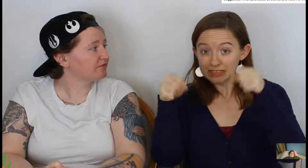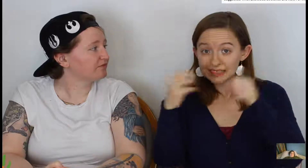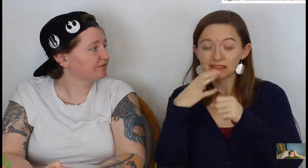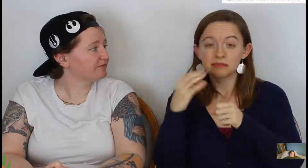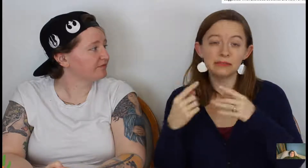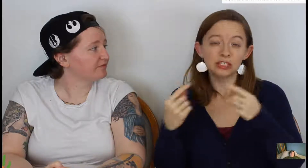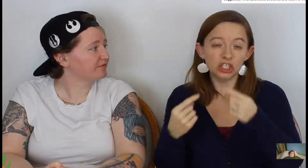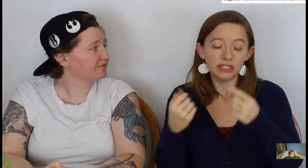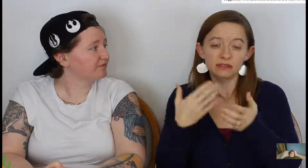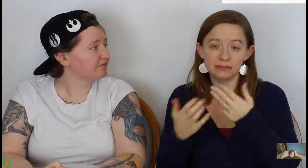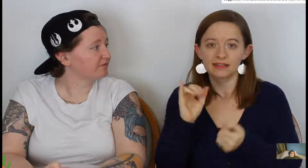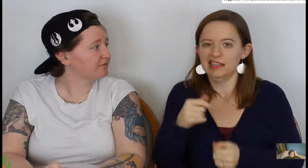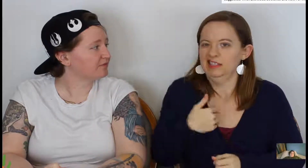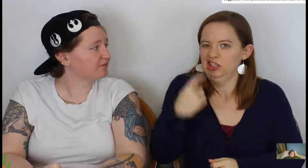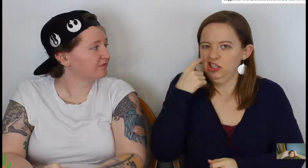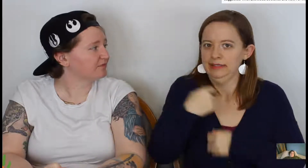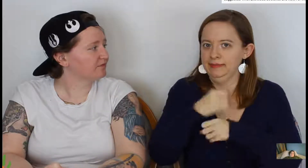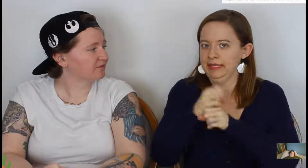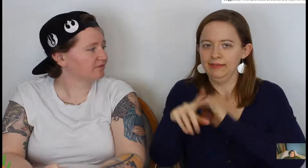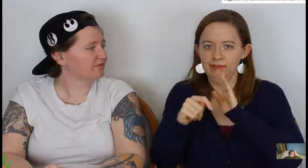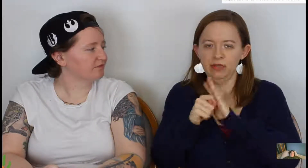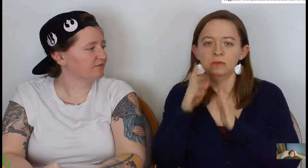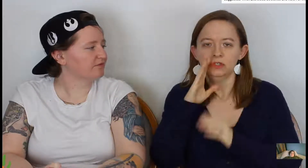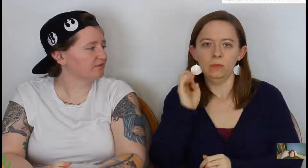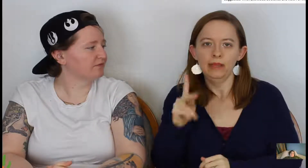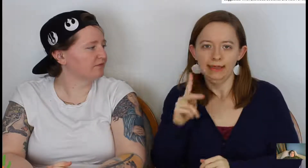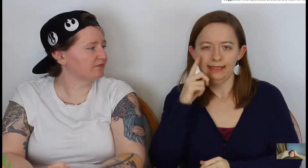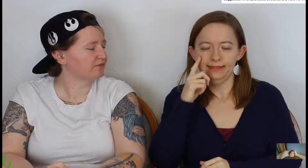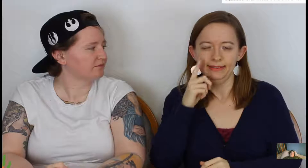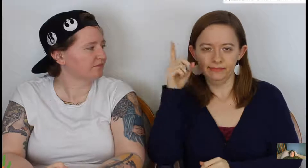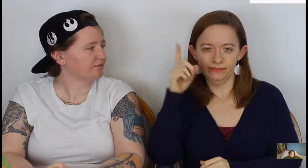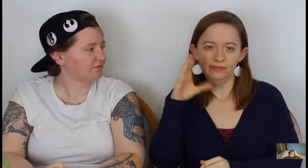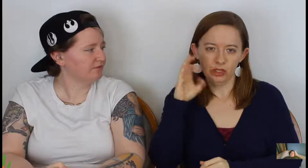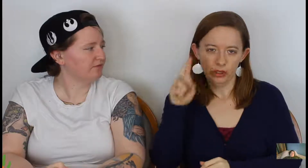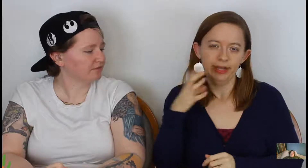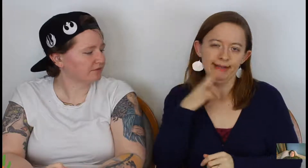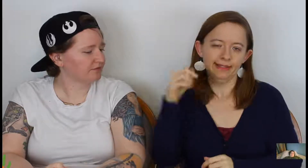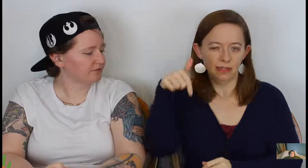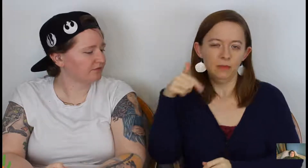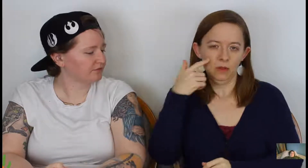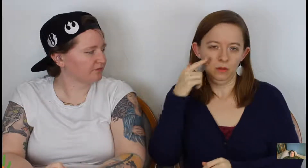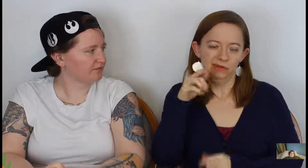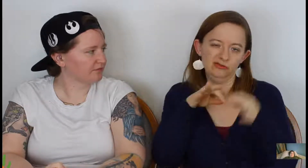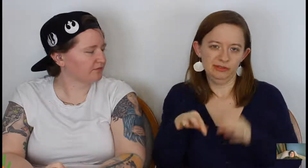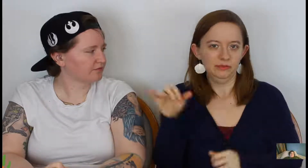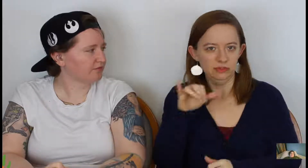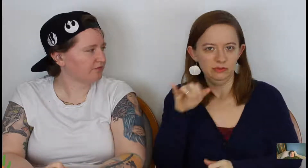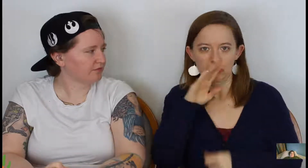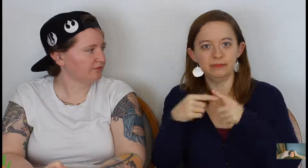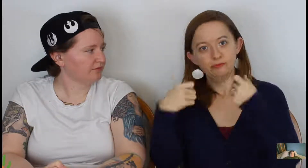talking specifically about wrist or possibly injury, I just made a video about this, and I'll leave a